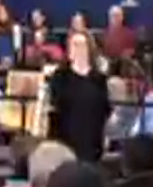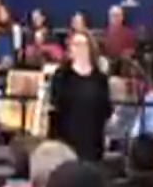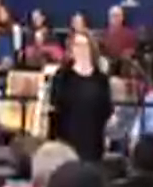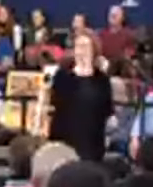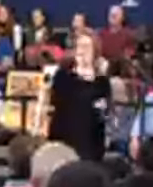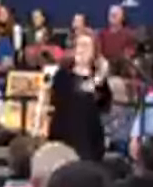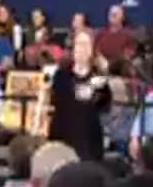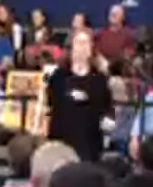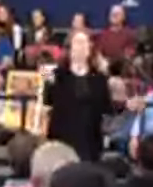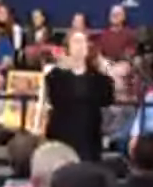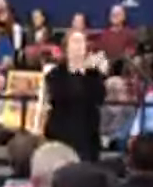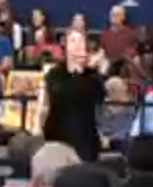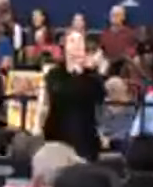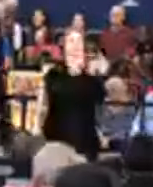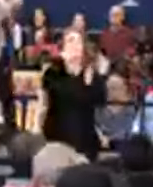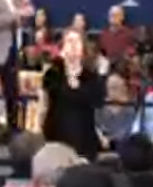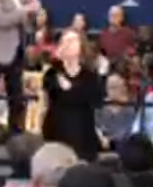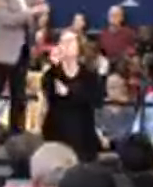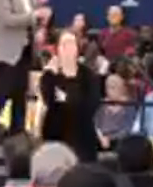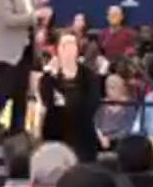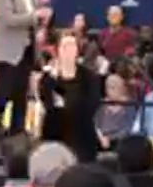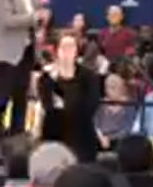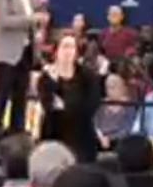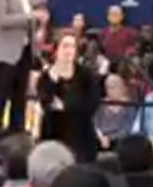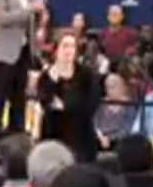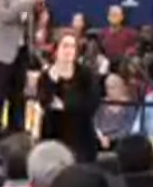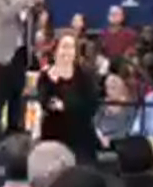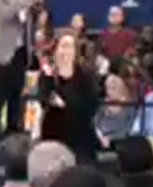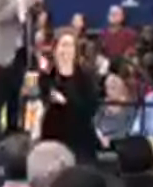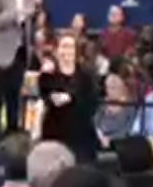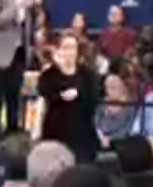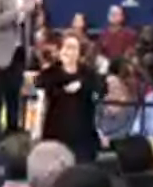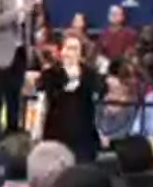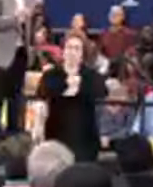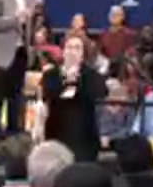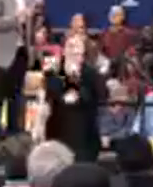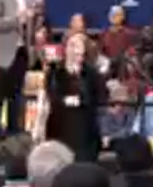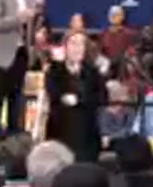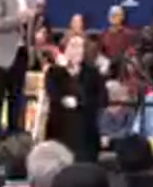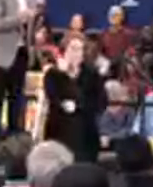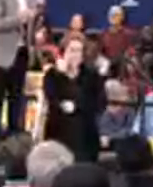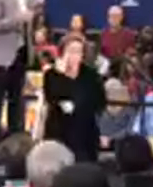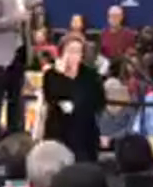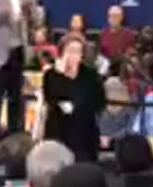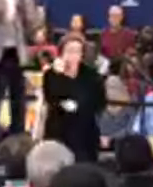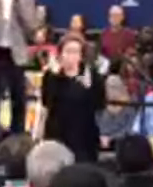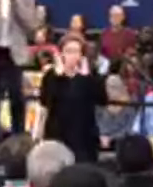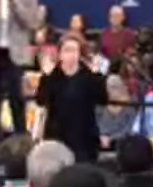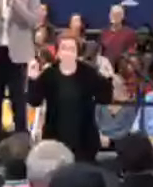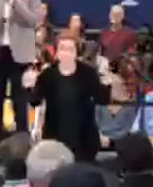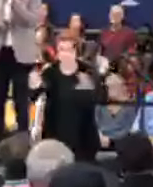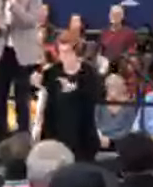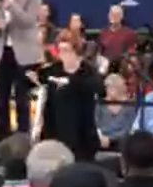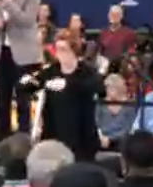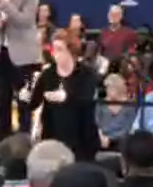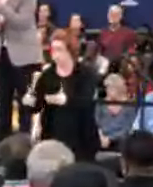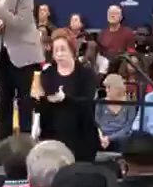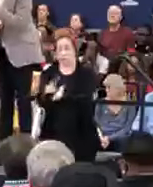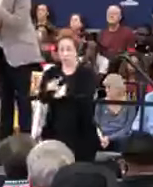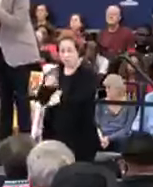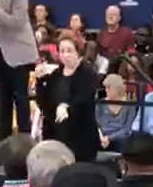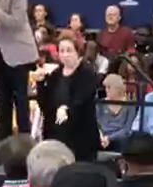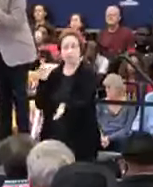And they designed it understanding that if there would be such an abuse of power, that we need to have checks